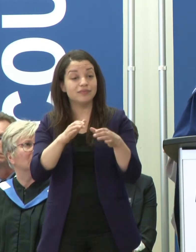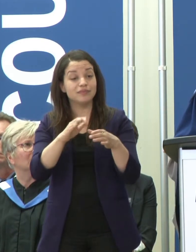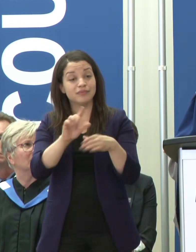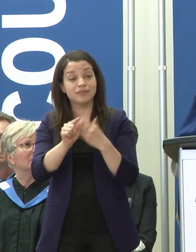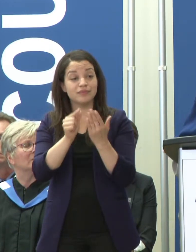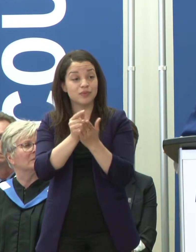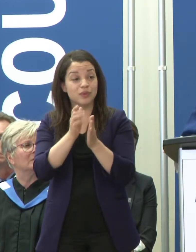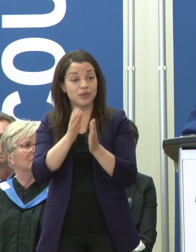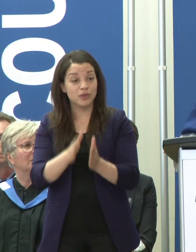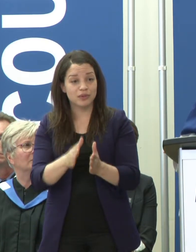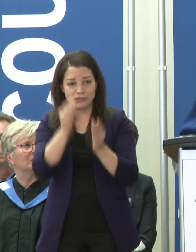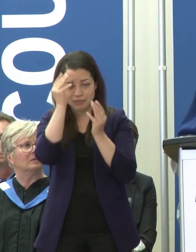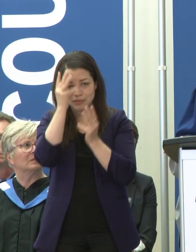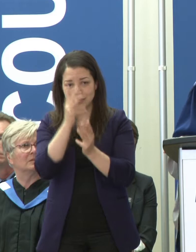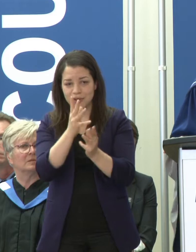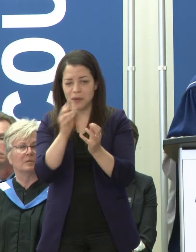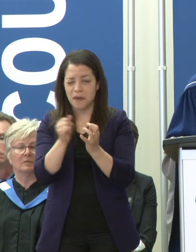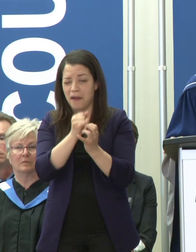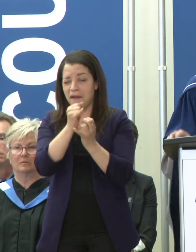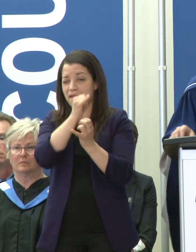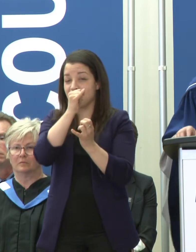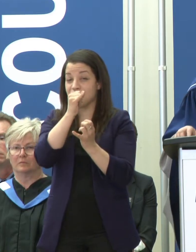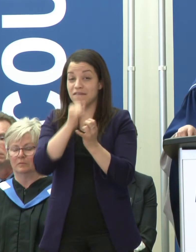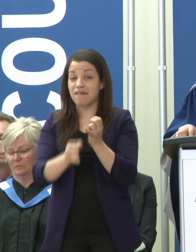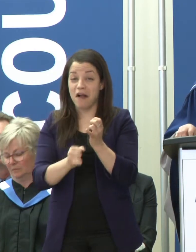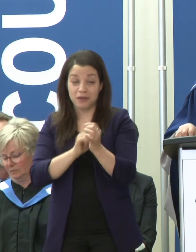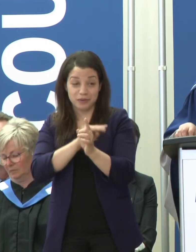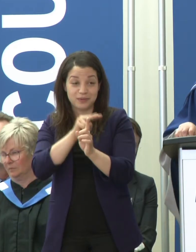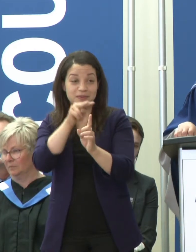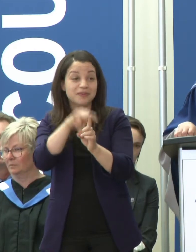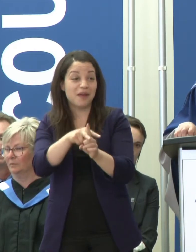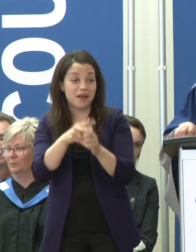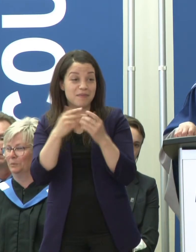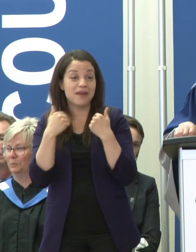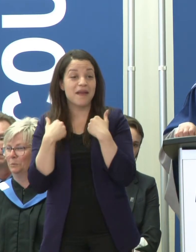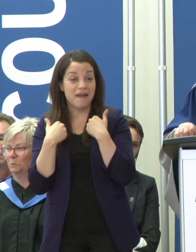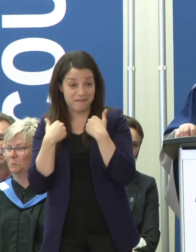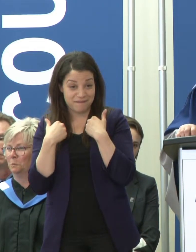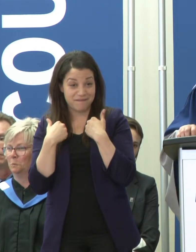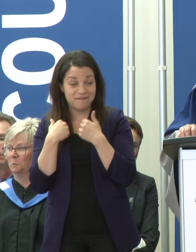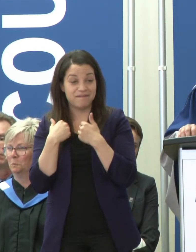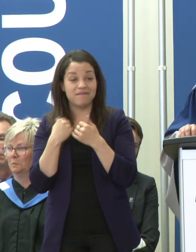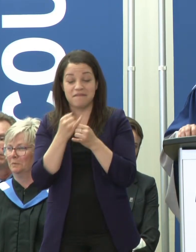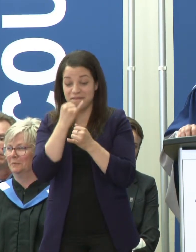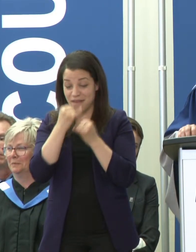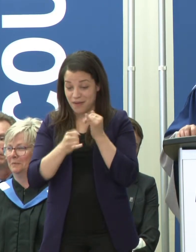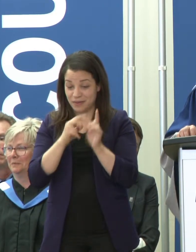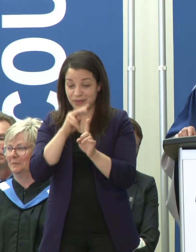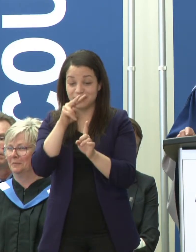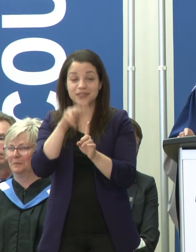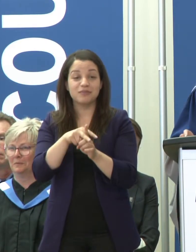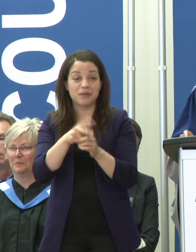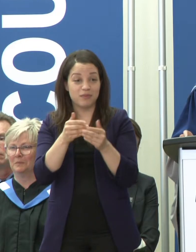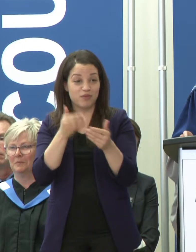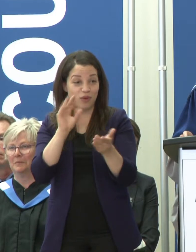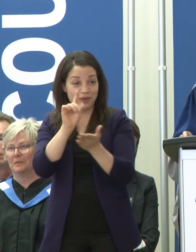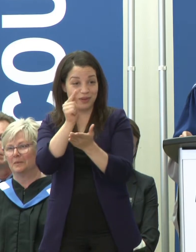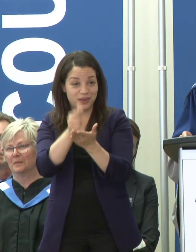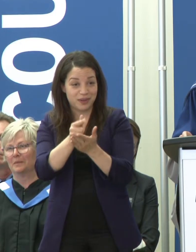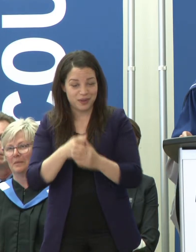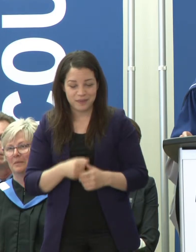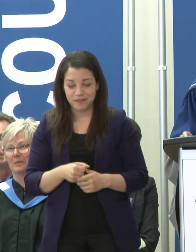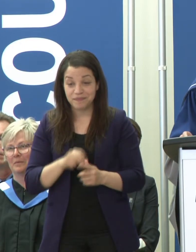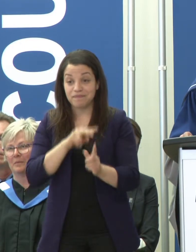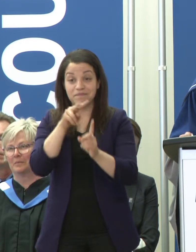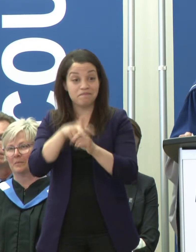to tell you, you have one more final assignment to complete before you officially complete your programs. And that final assignment is